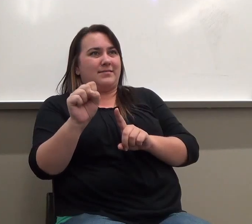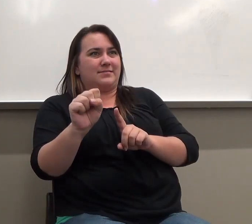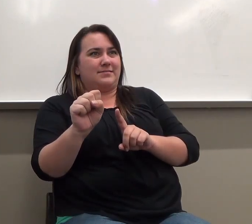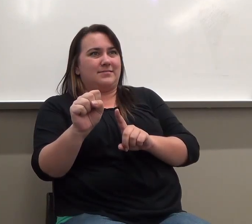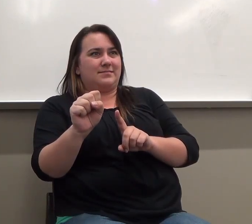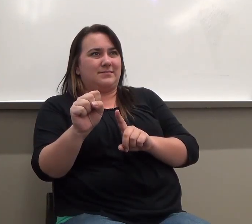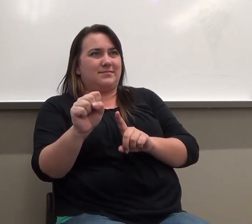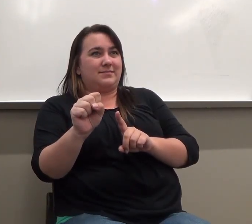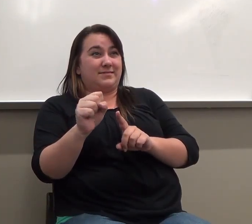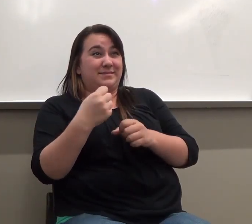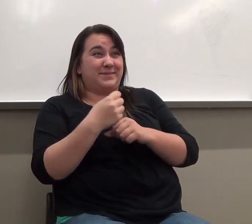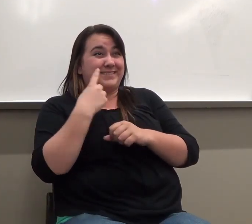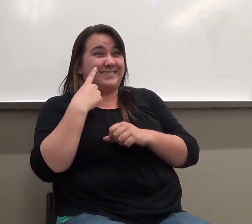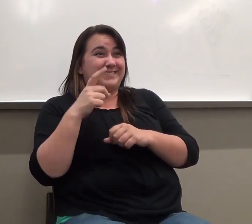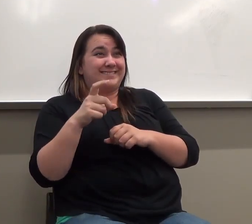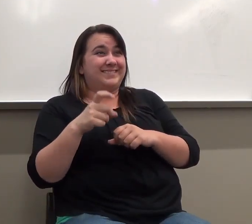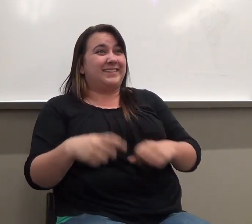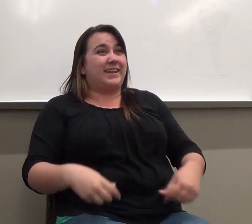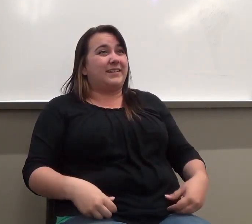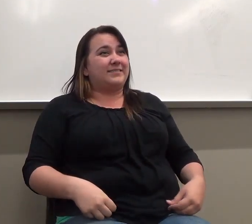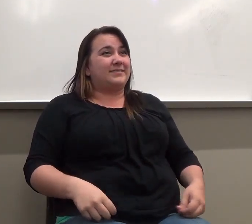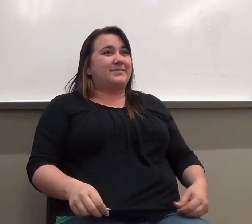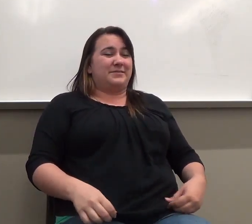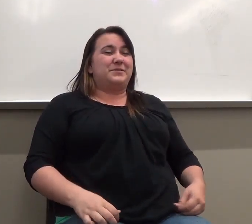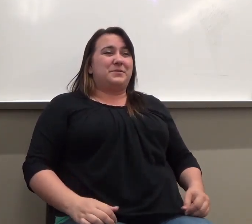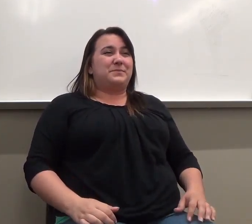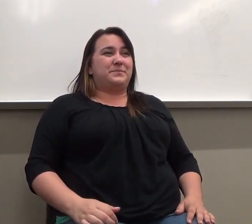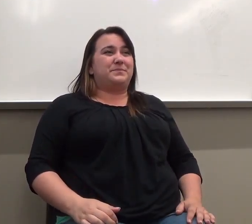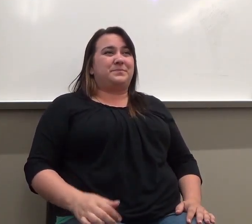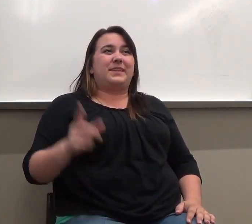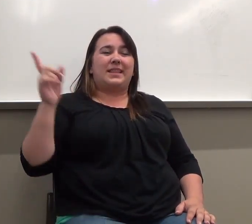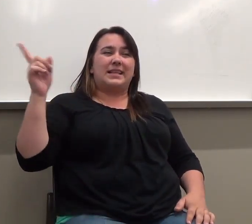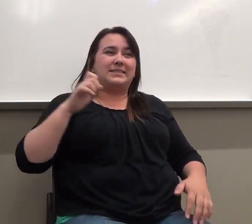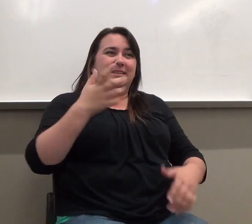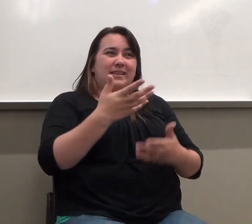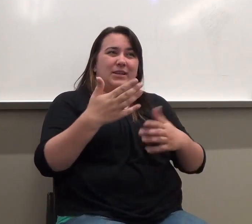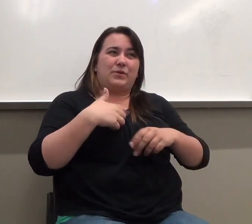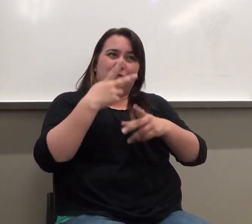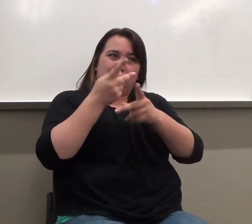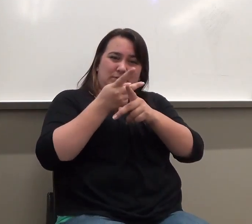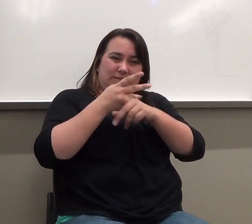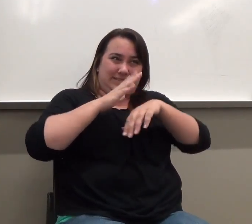subject, which isn't it, a single thing. Then your verb